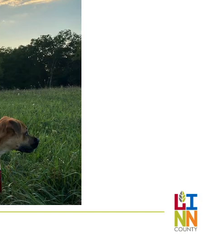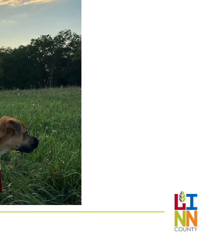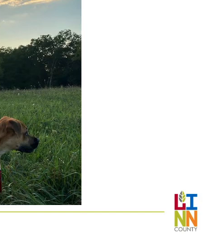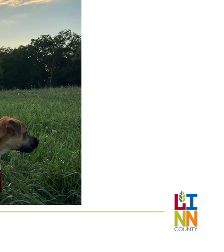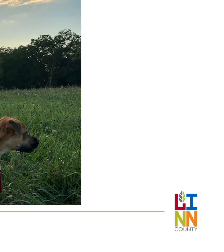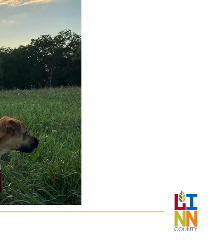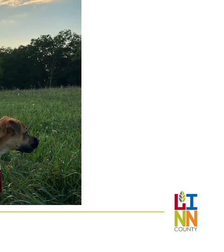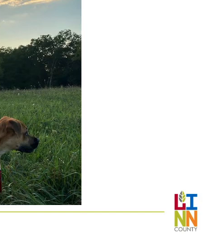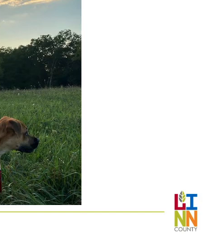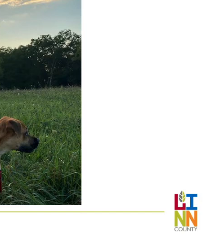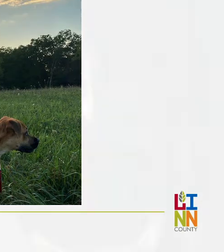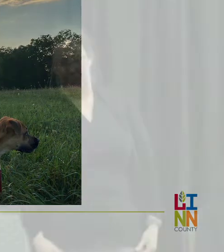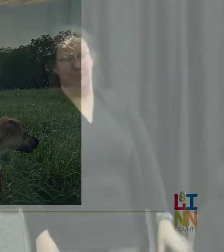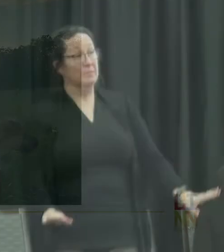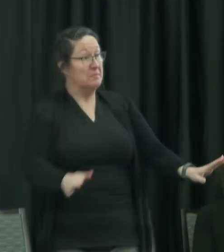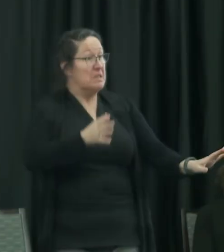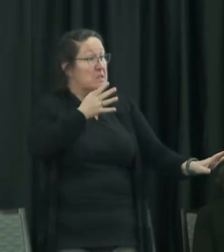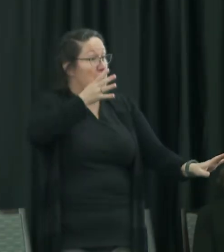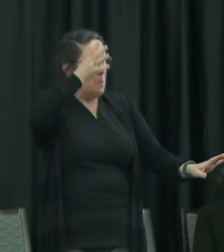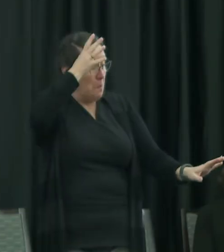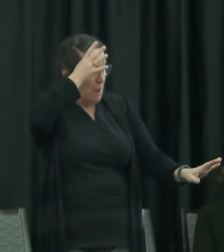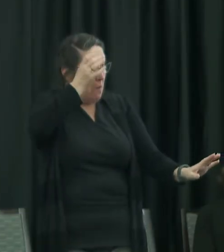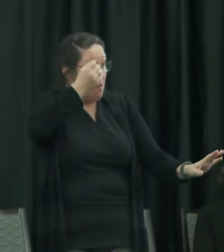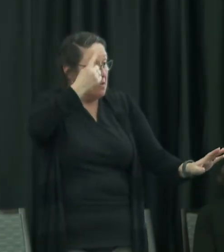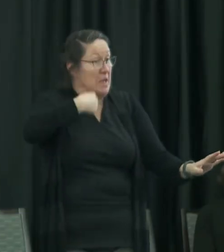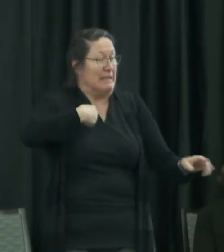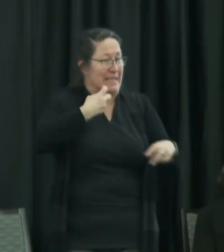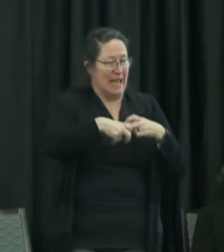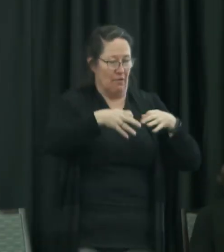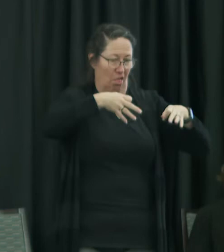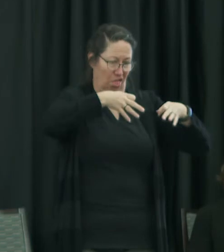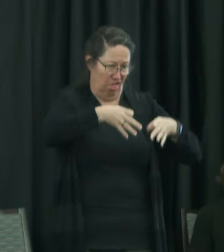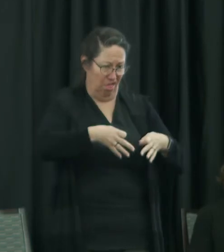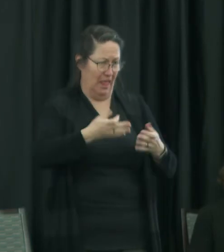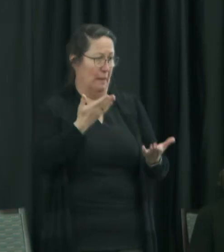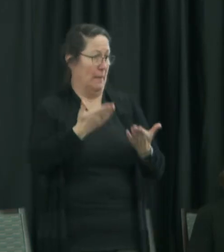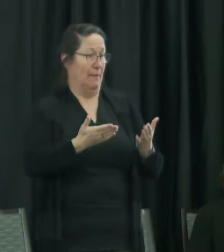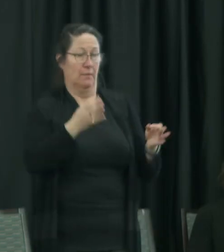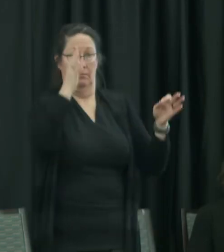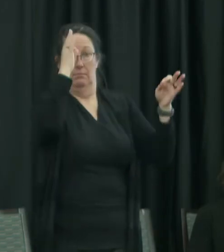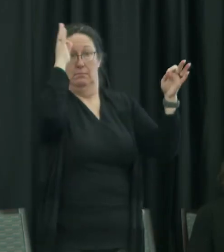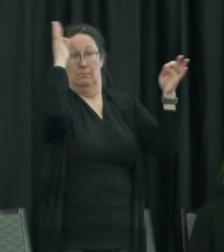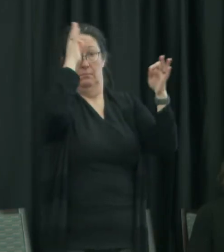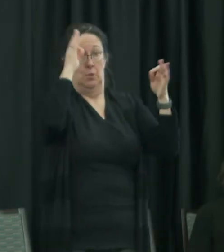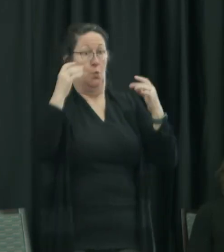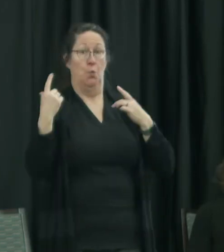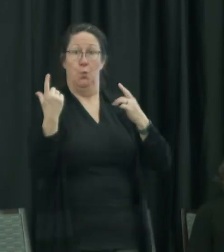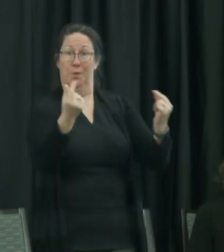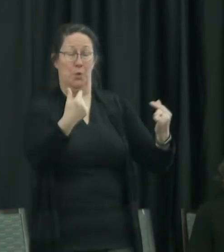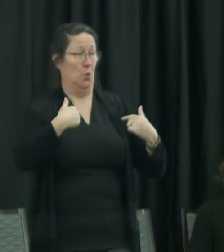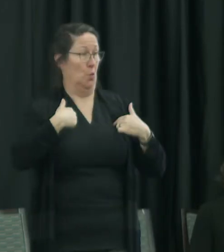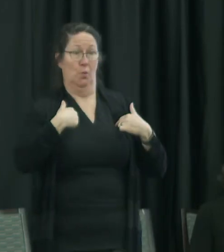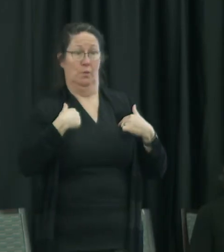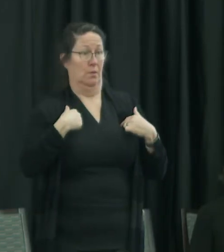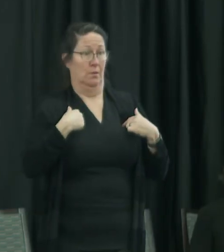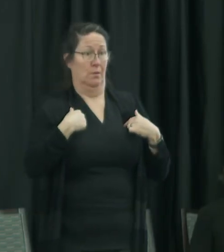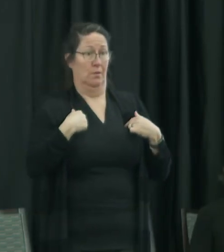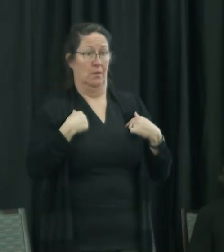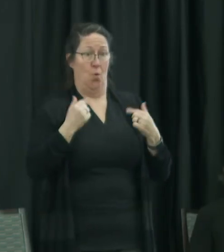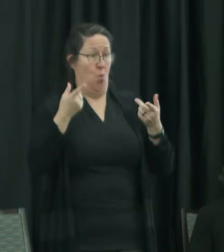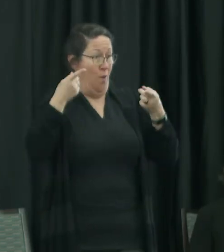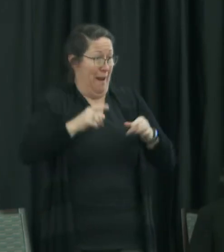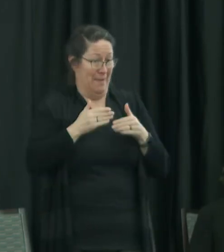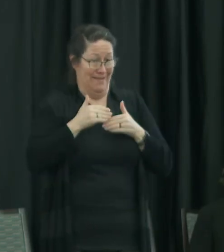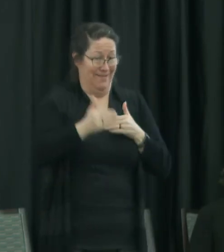As a parent, it is difficult to explain to your children that we might not know what to do, or we don't know where this road